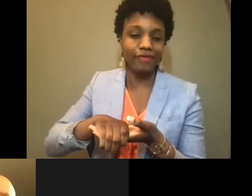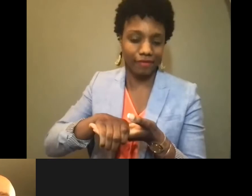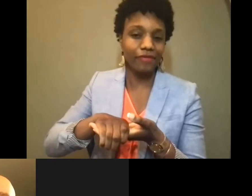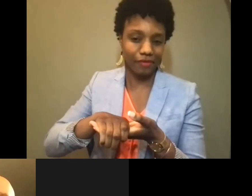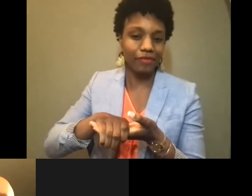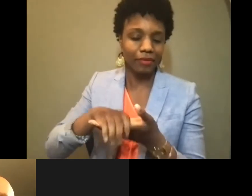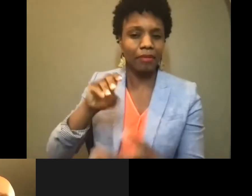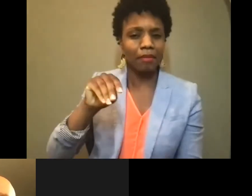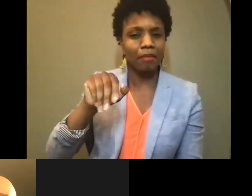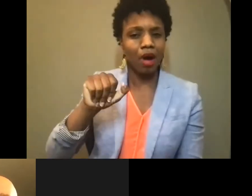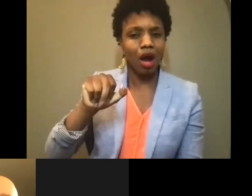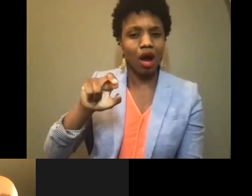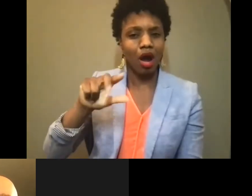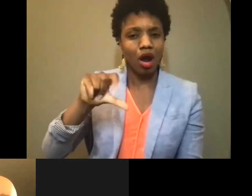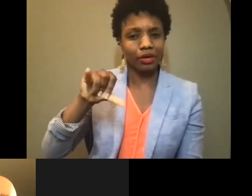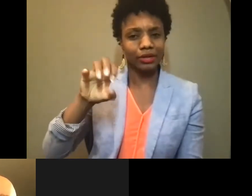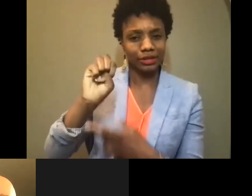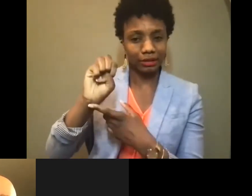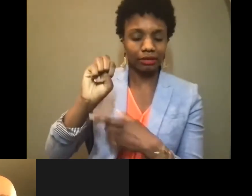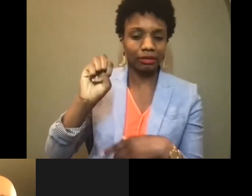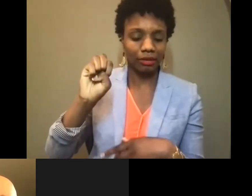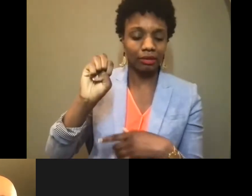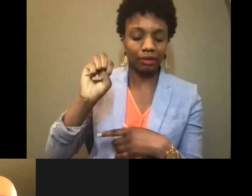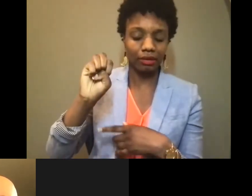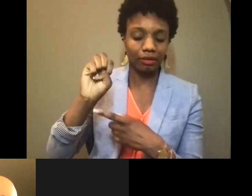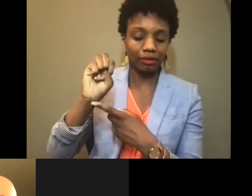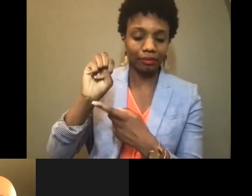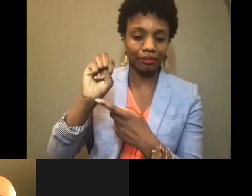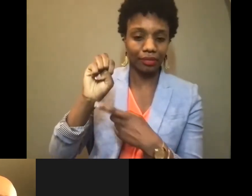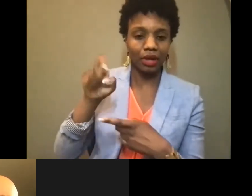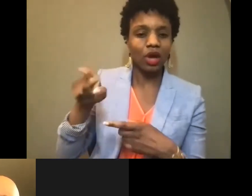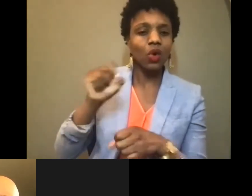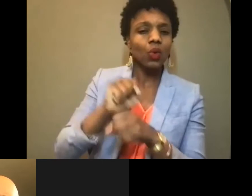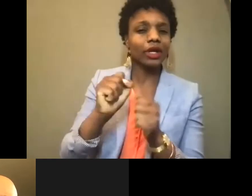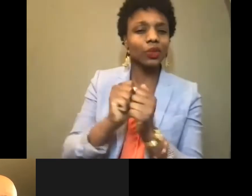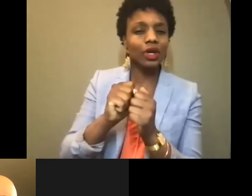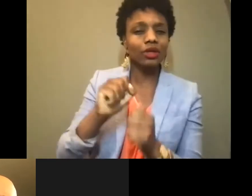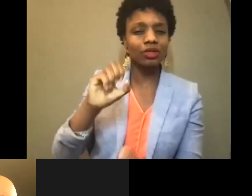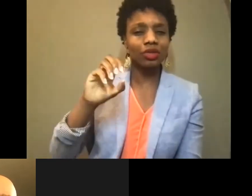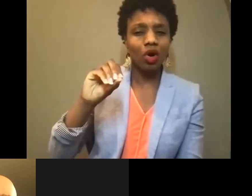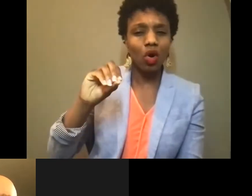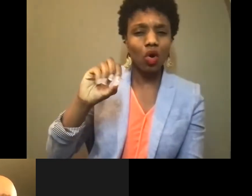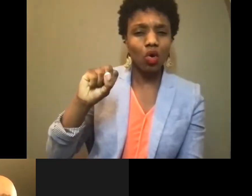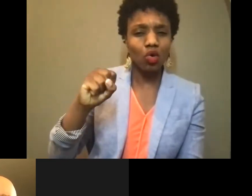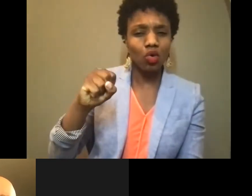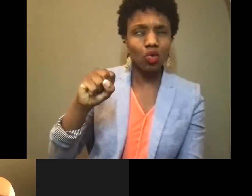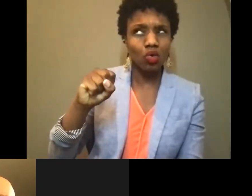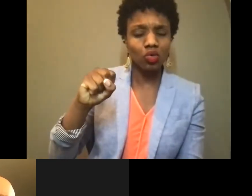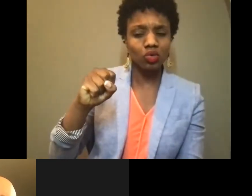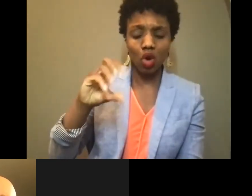Marjorie, through working with the Ocean State Center for Independent Living, and she was